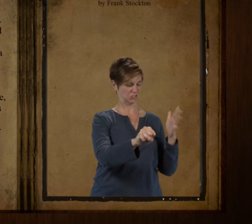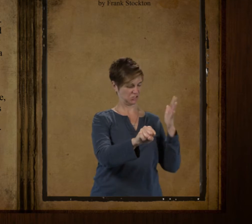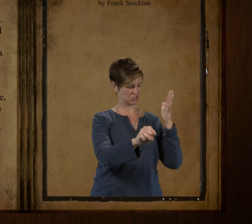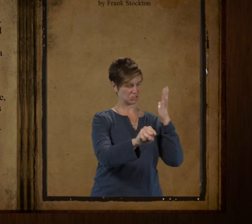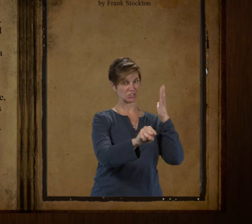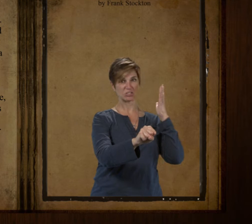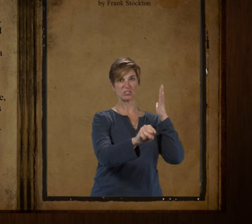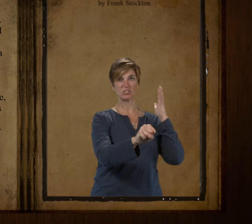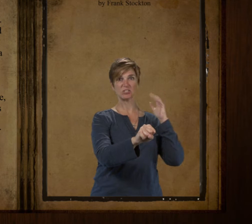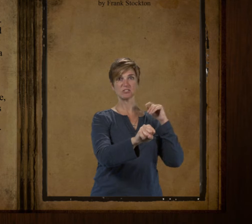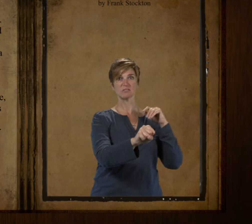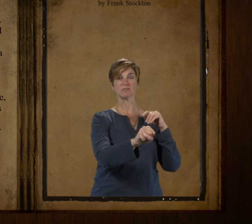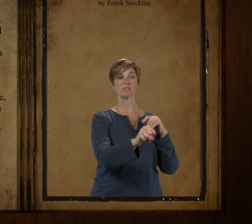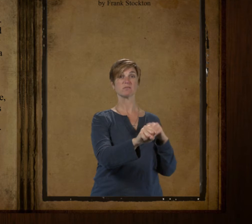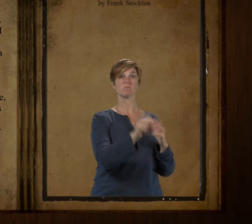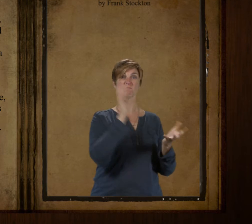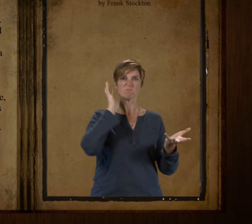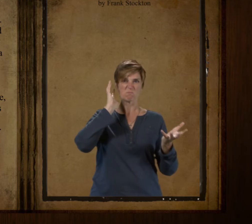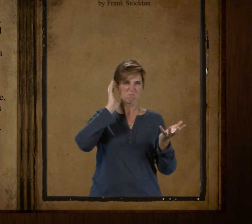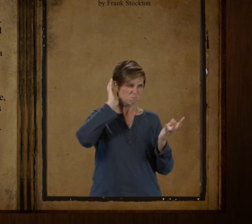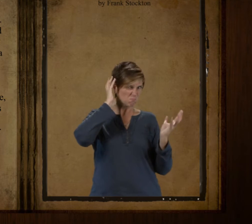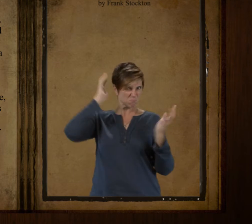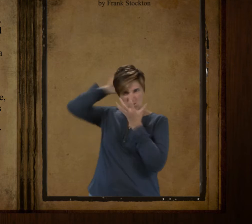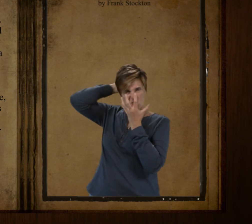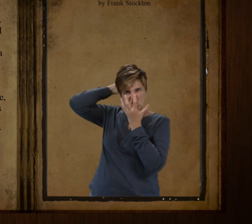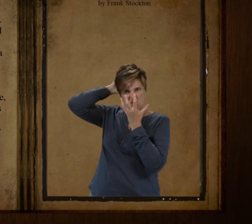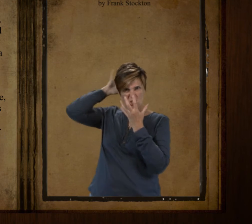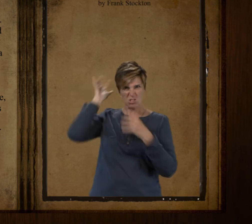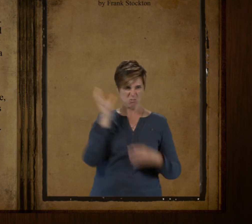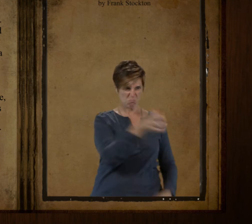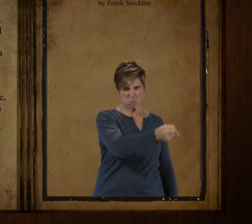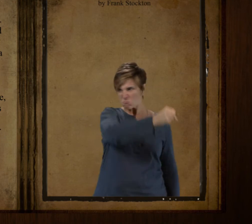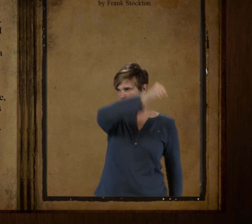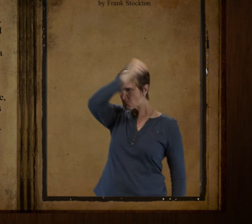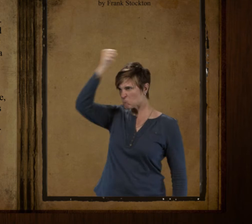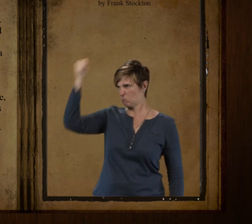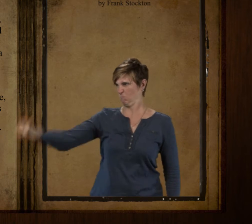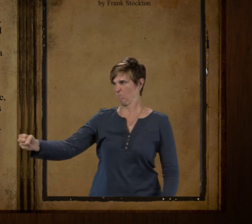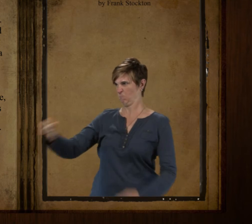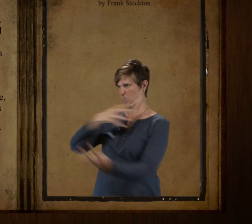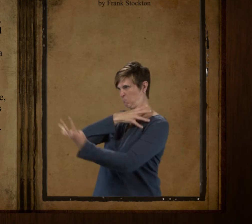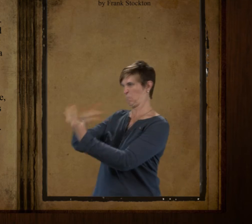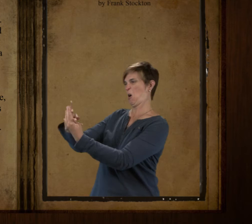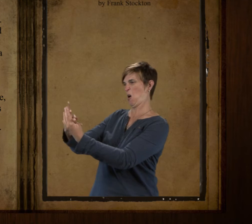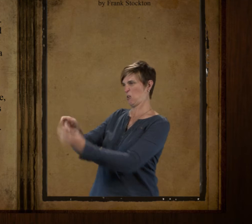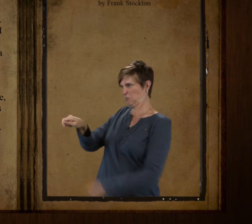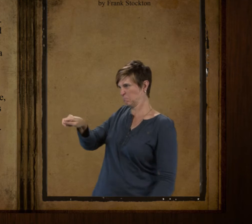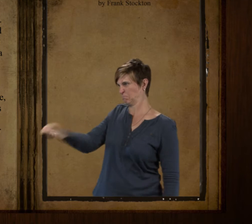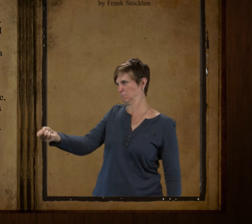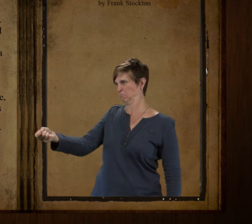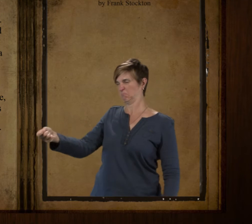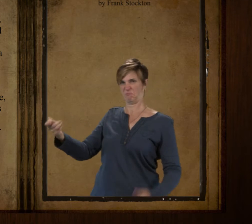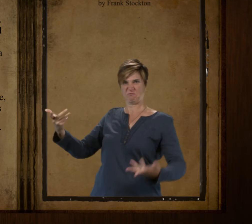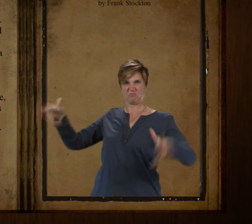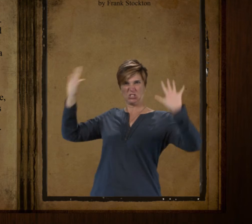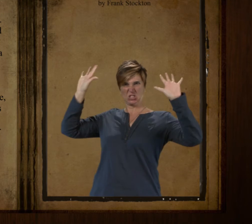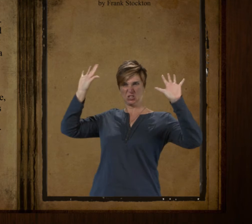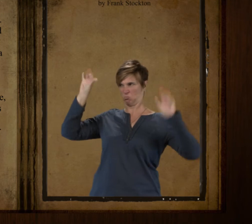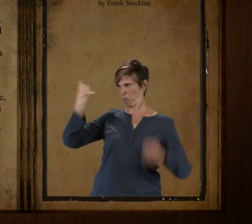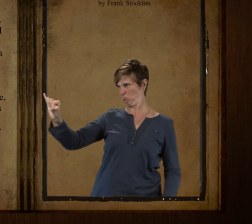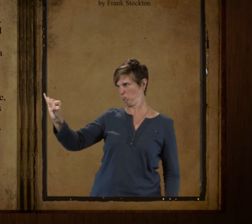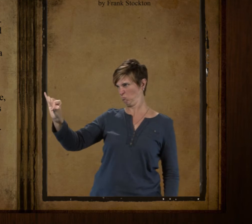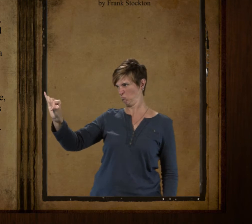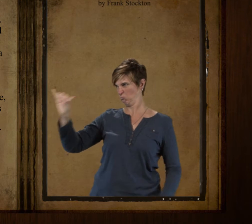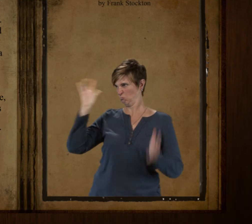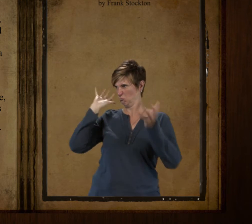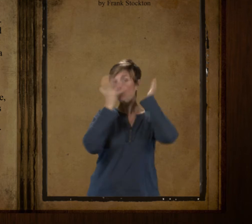into prison, and a day was appointed for his trial in the king's arena. This, of